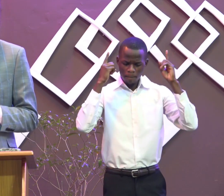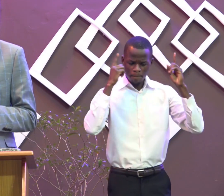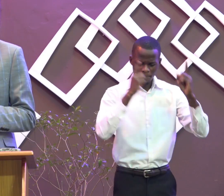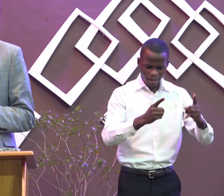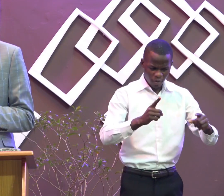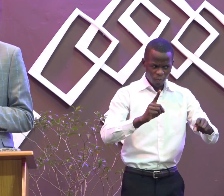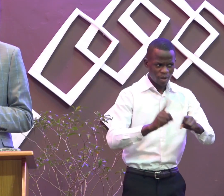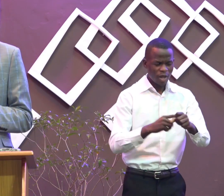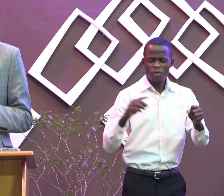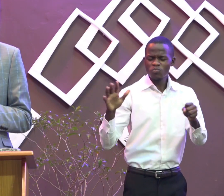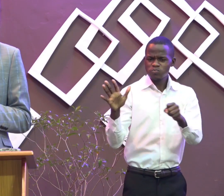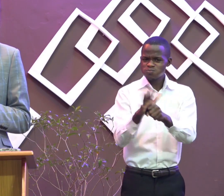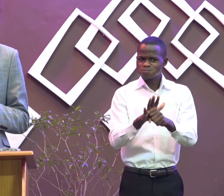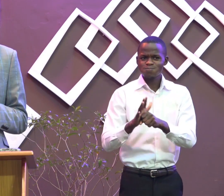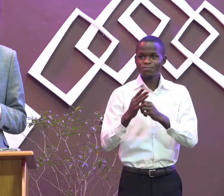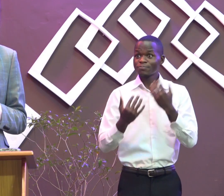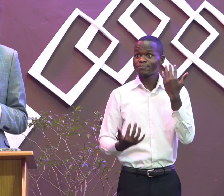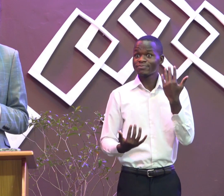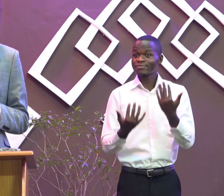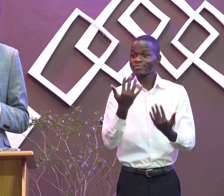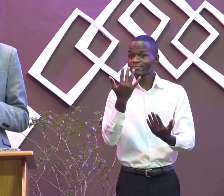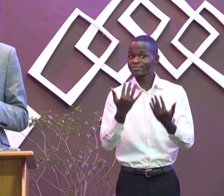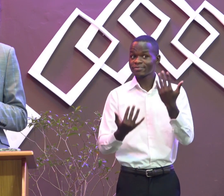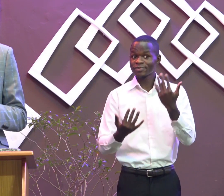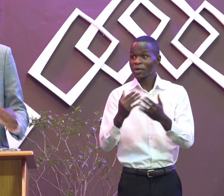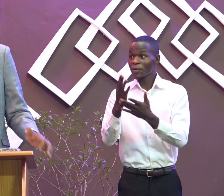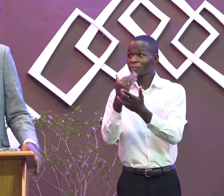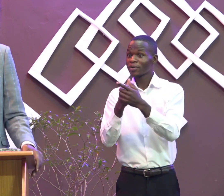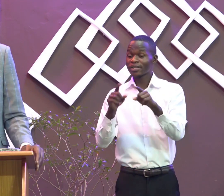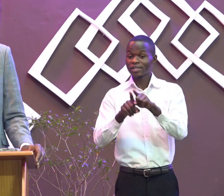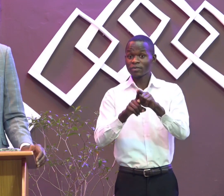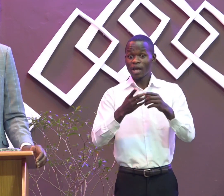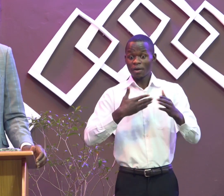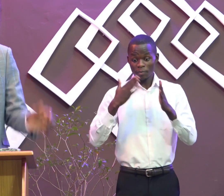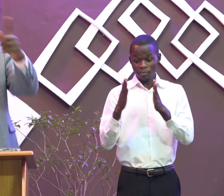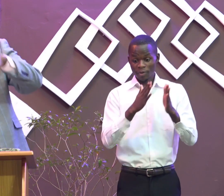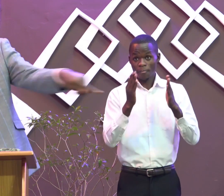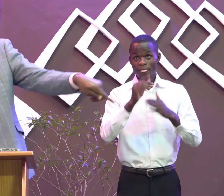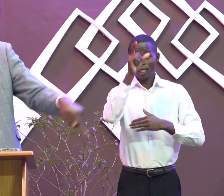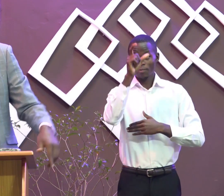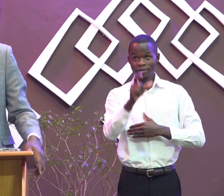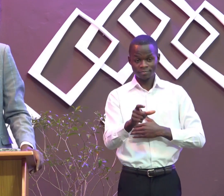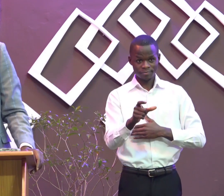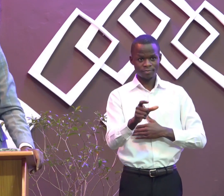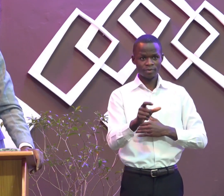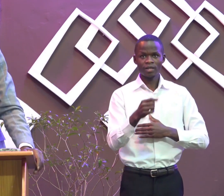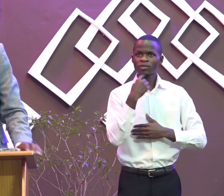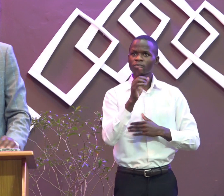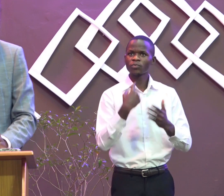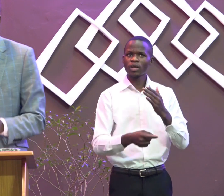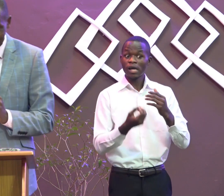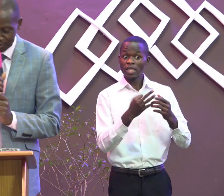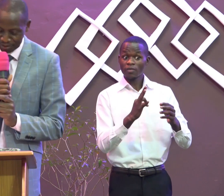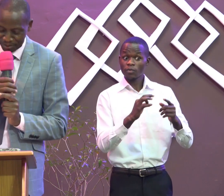I felt as if I had fire. Yali bantekekede dawali omuntu nangamba nti bwatuka mugamba je. That